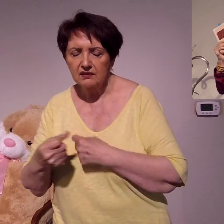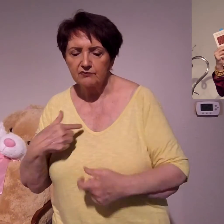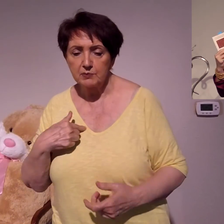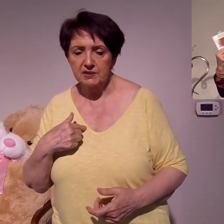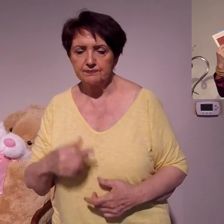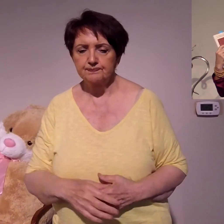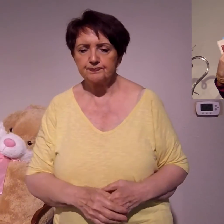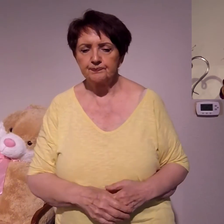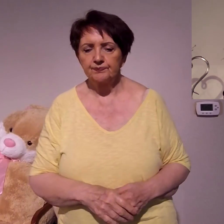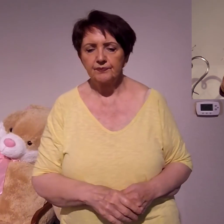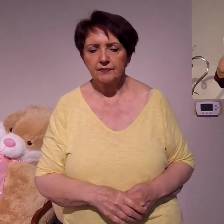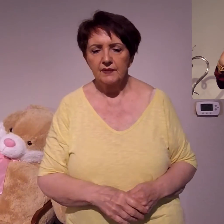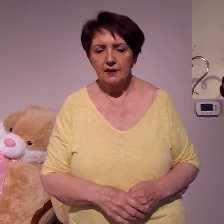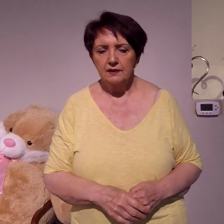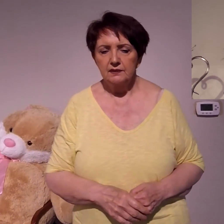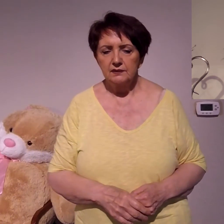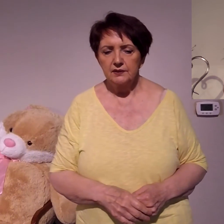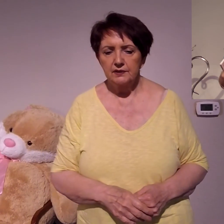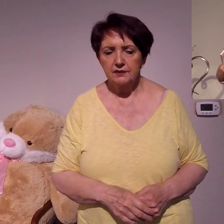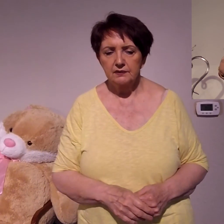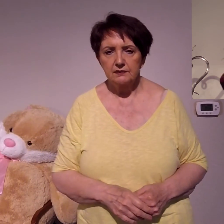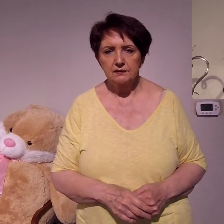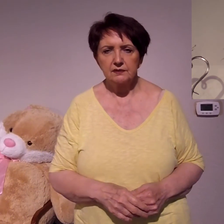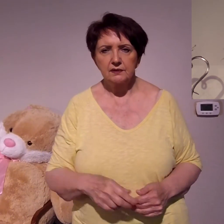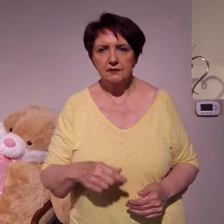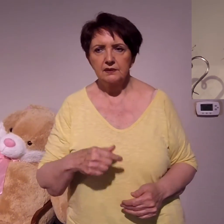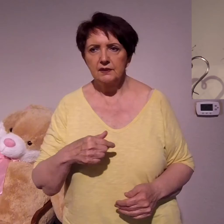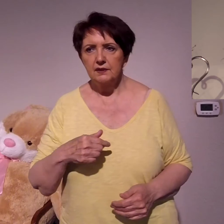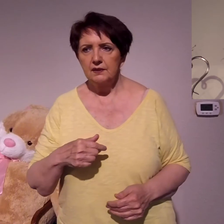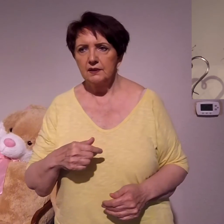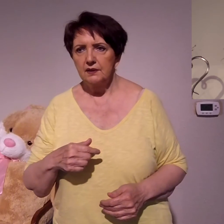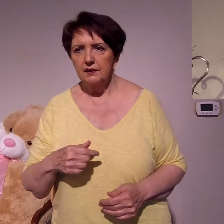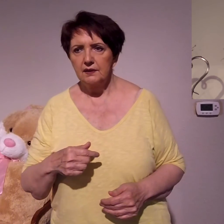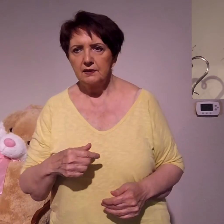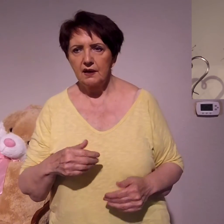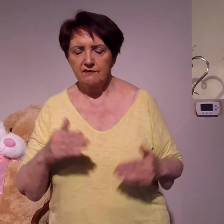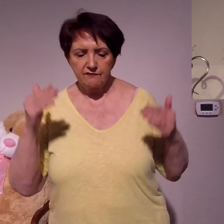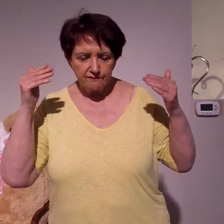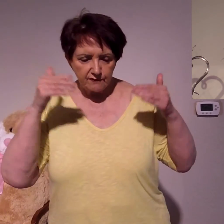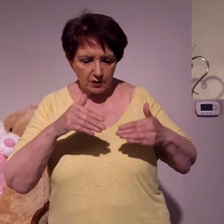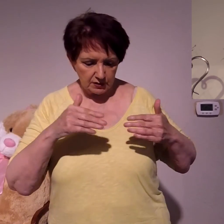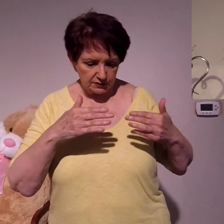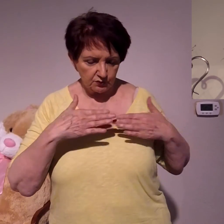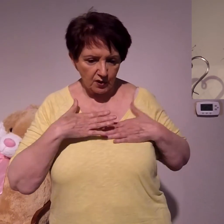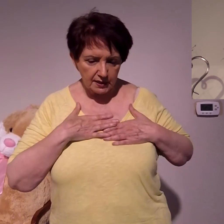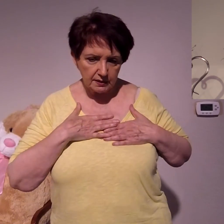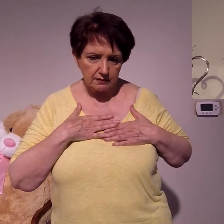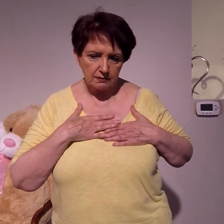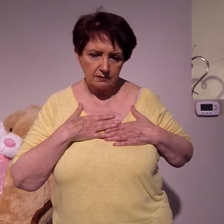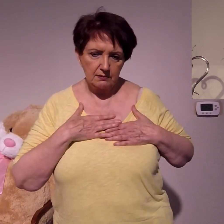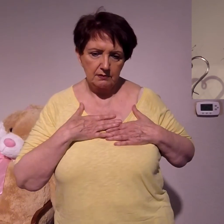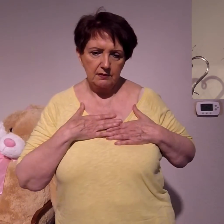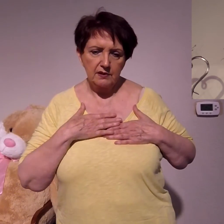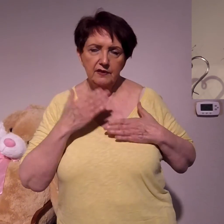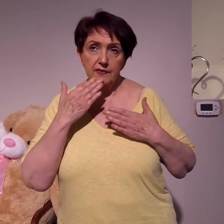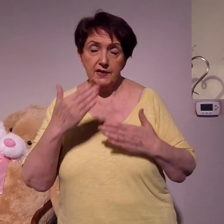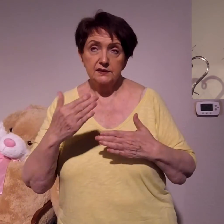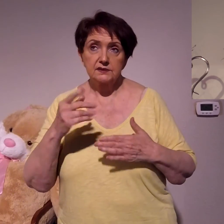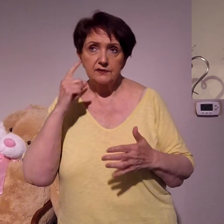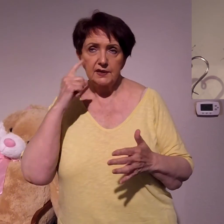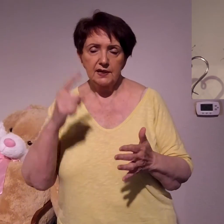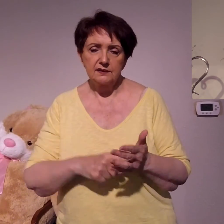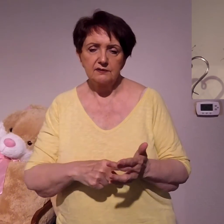important thing for us to love ourselves so much. And Paul Farini speaks of this. He speaks of this in this book. I think it's the whole first